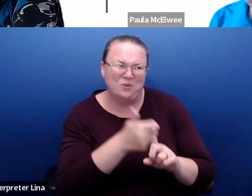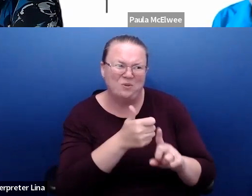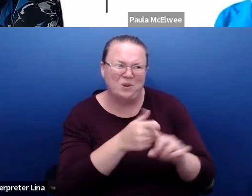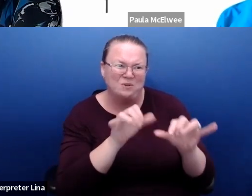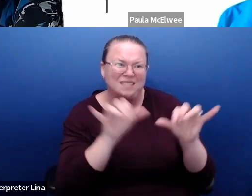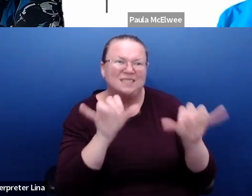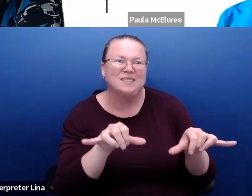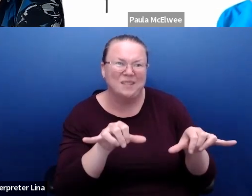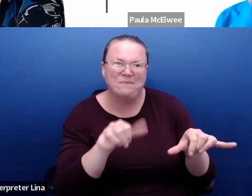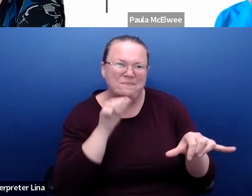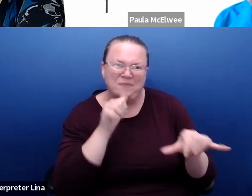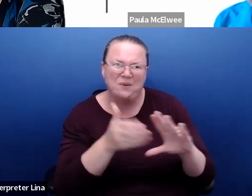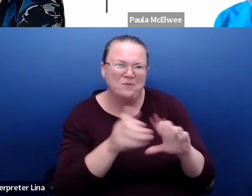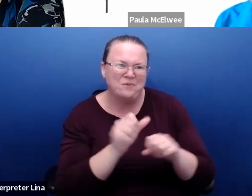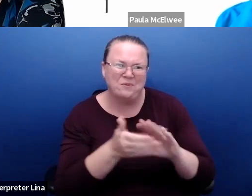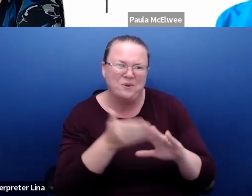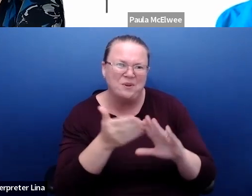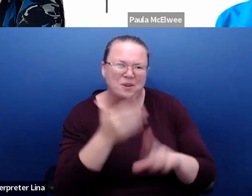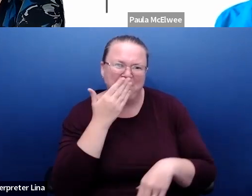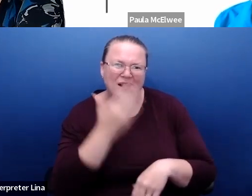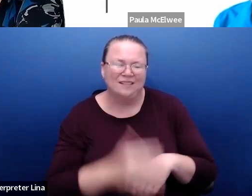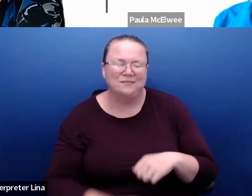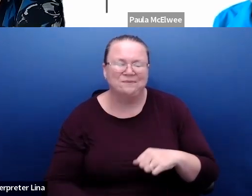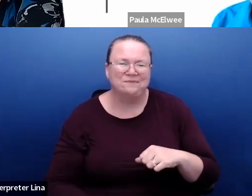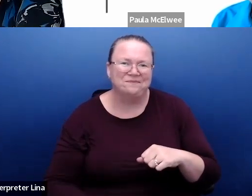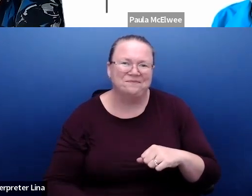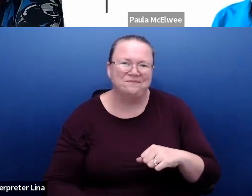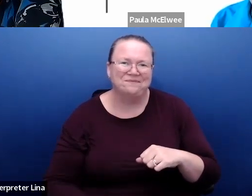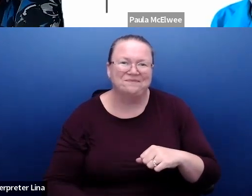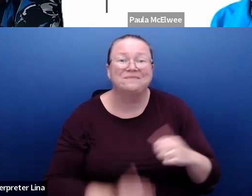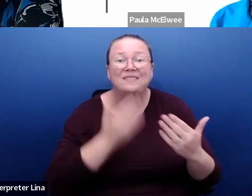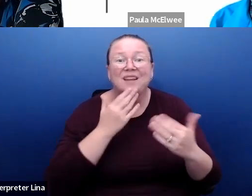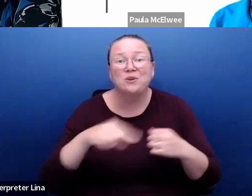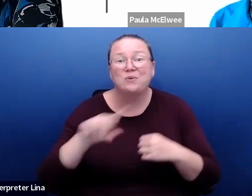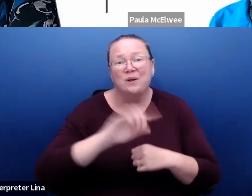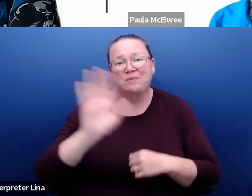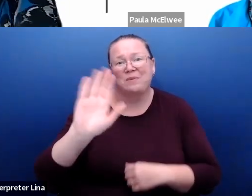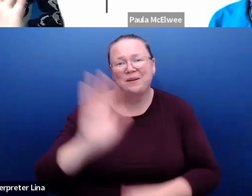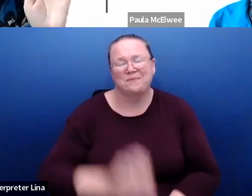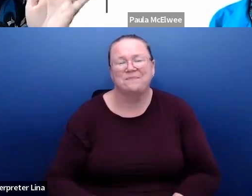system wasn't working well, so. Thanks, y'all. Bye-bye.